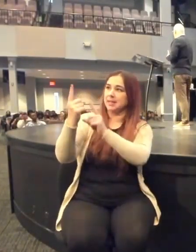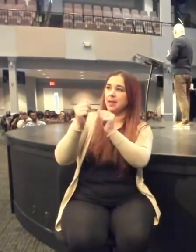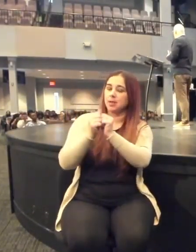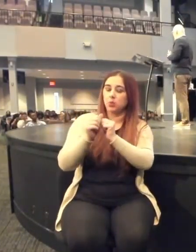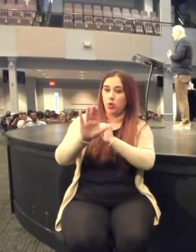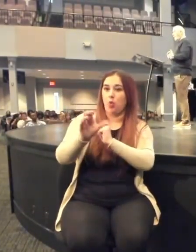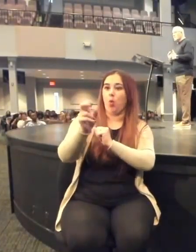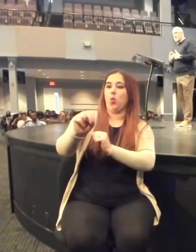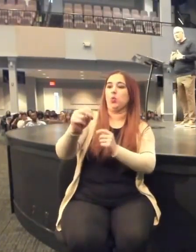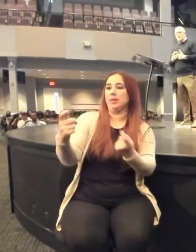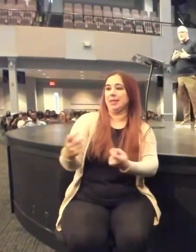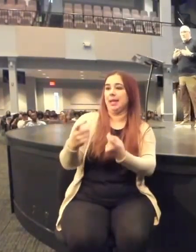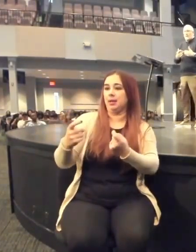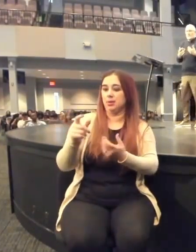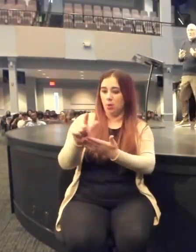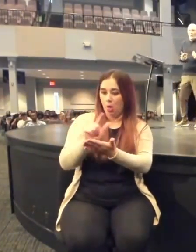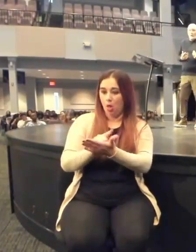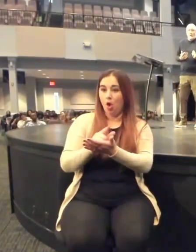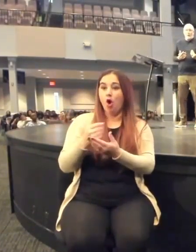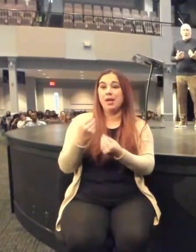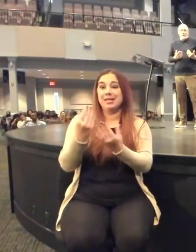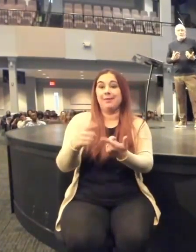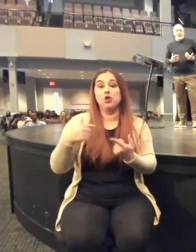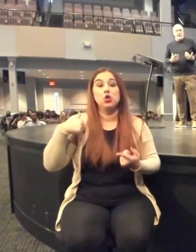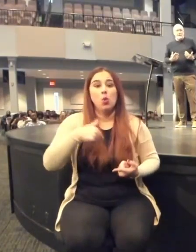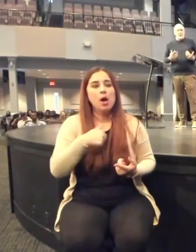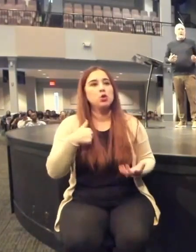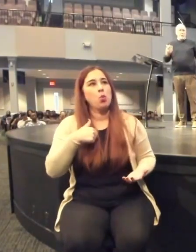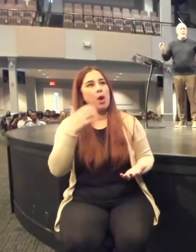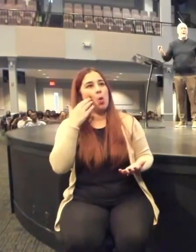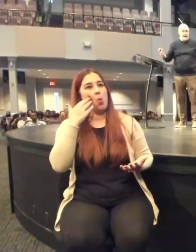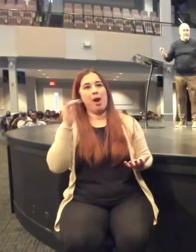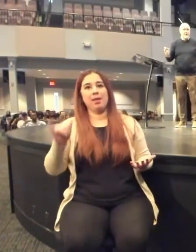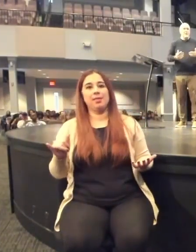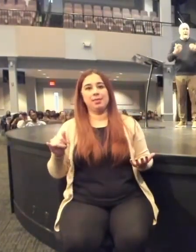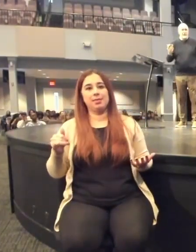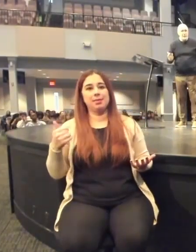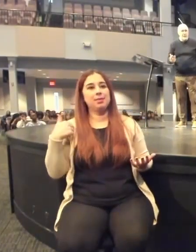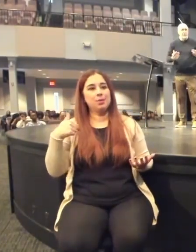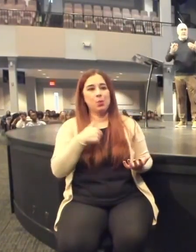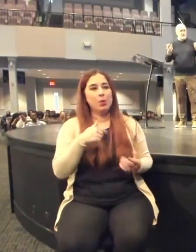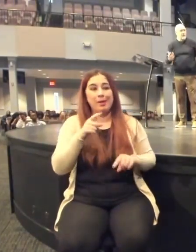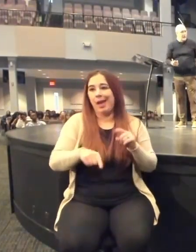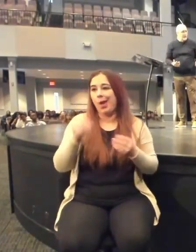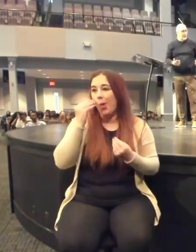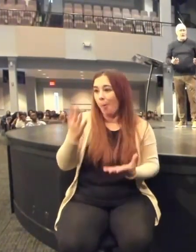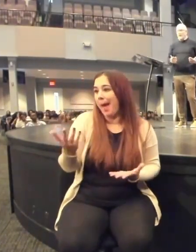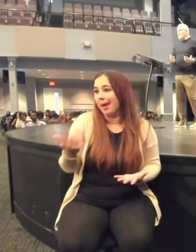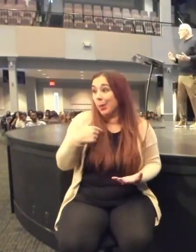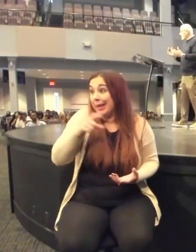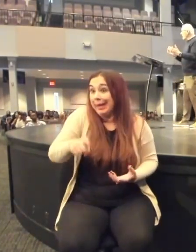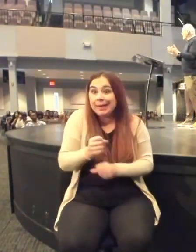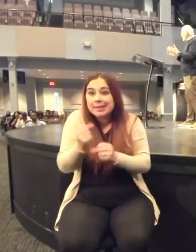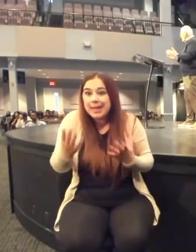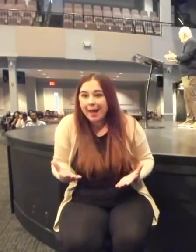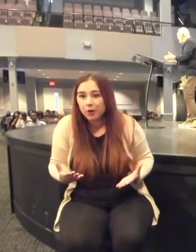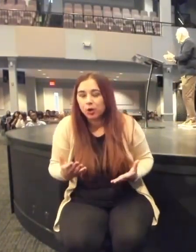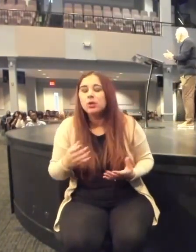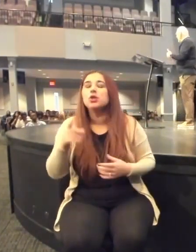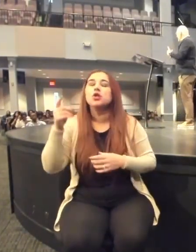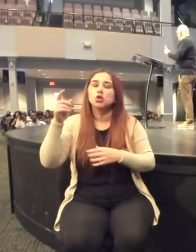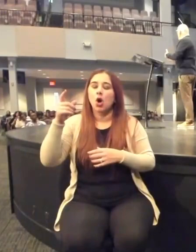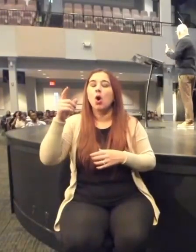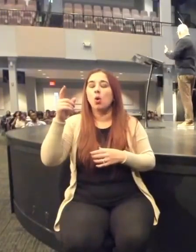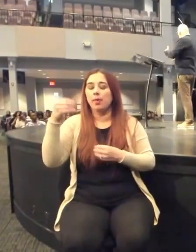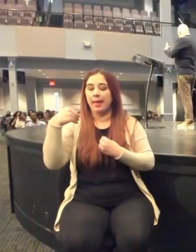sin. The law is given just to make us aware of the fact that we can't obey it, okay? We can't keep it. We need a Savior, okay? And so the giving of the law